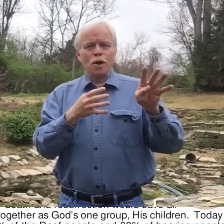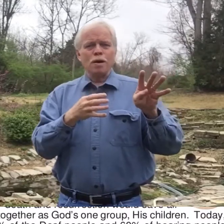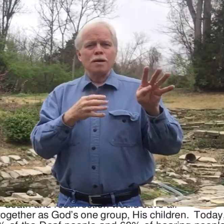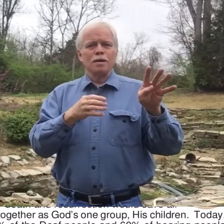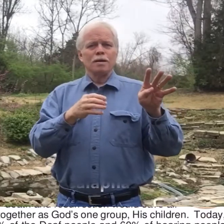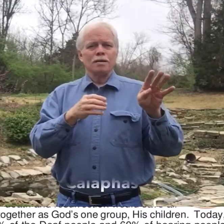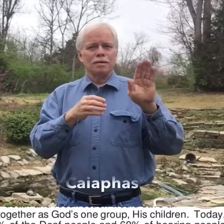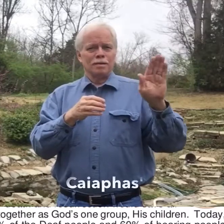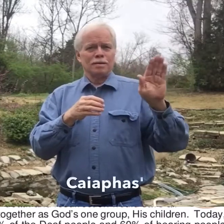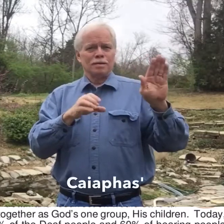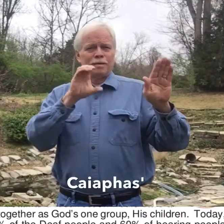ignore